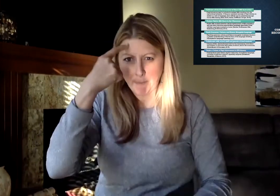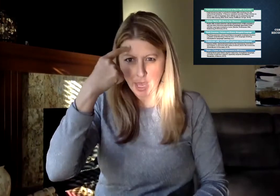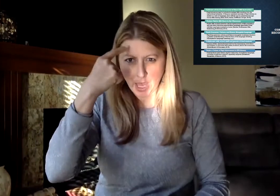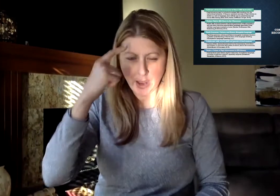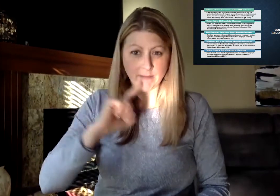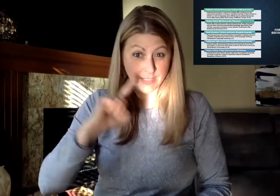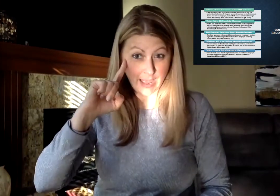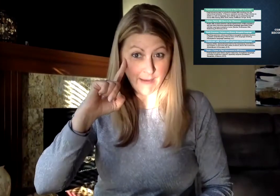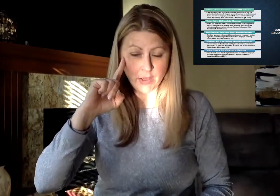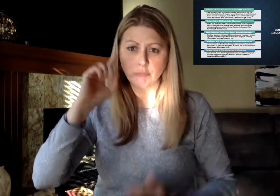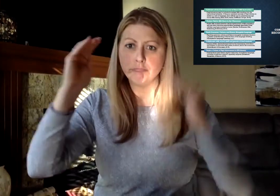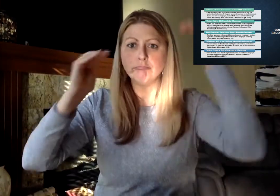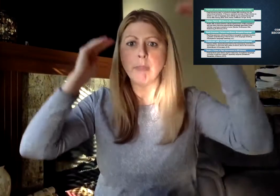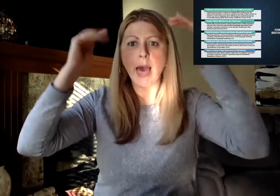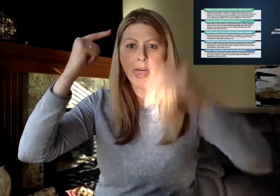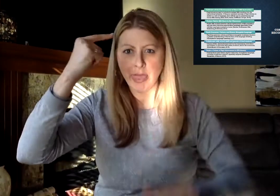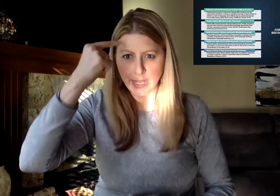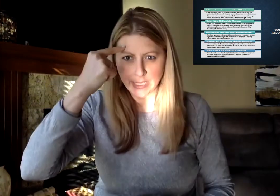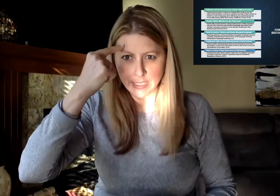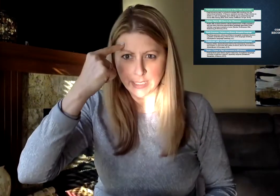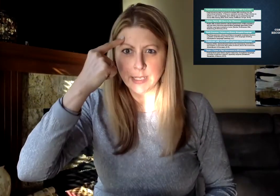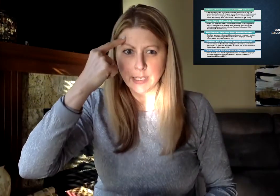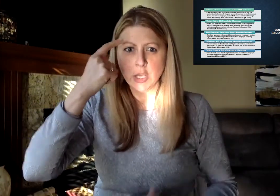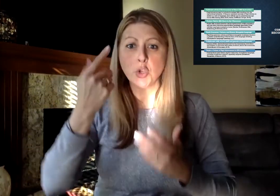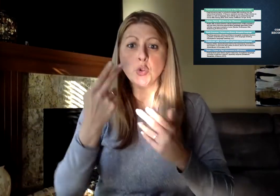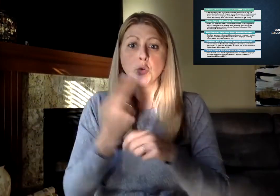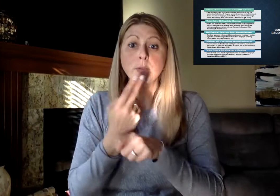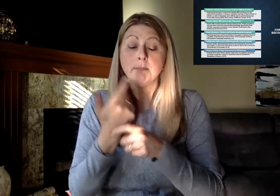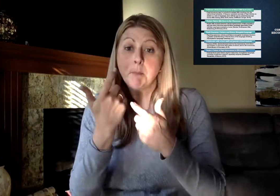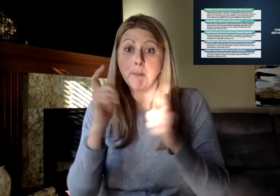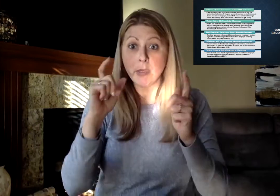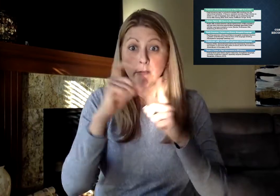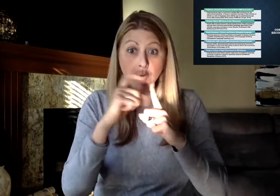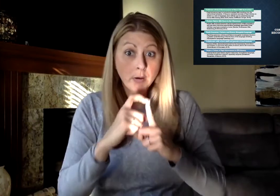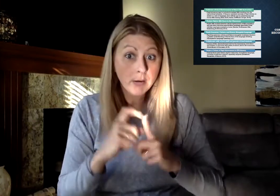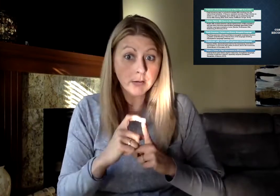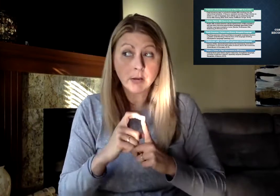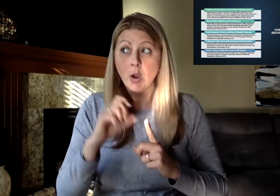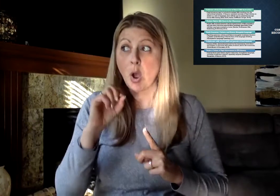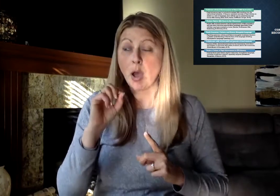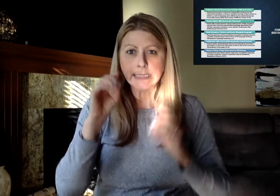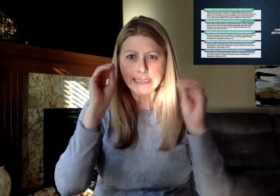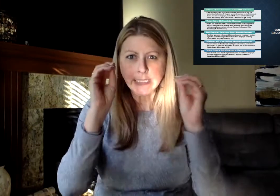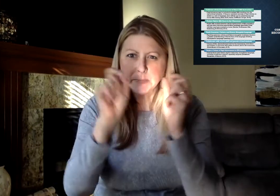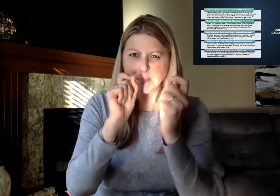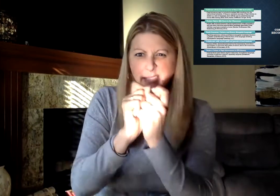think and change our mindset for the deaf to have higher thinking. Use big words,